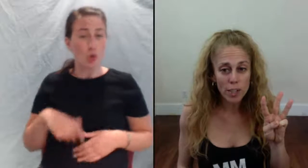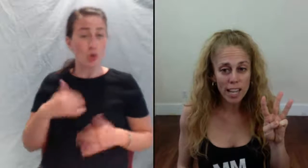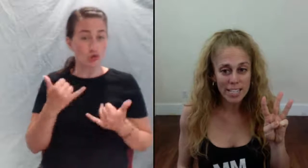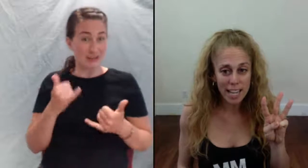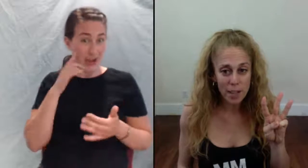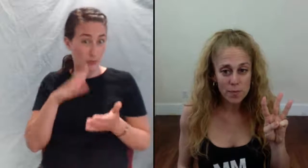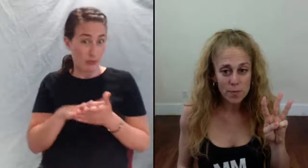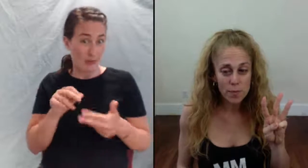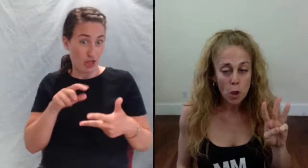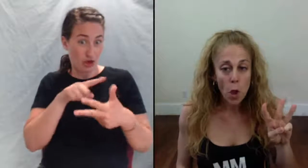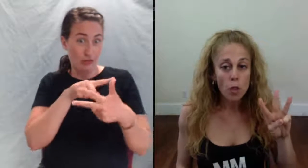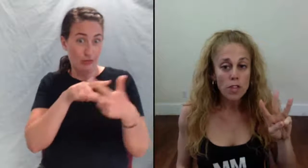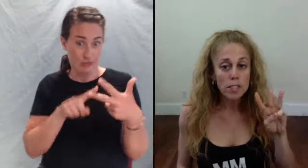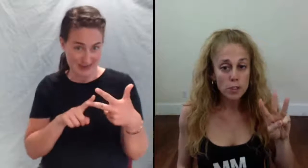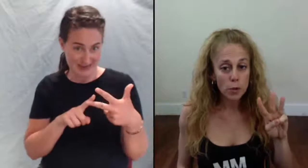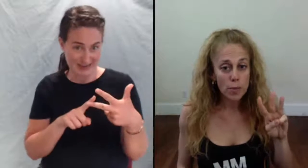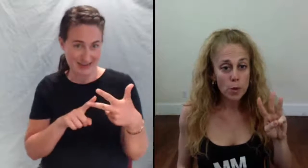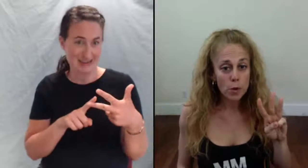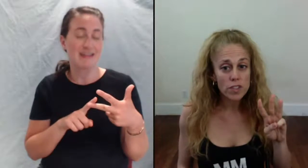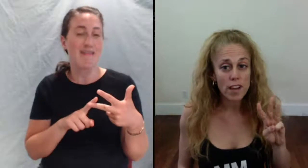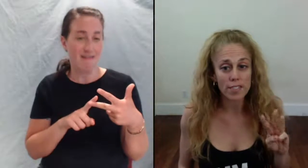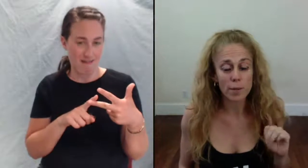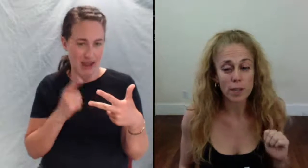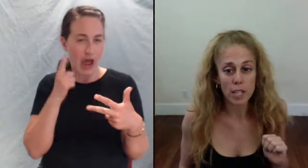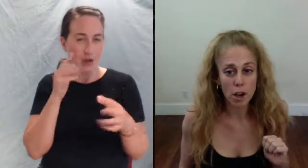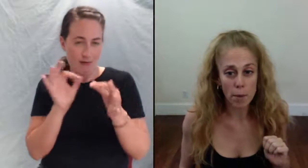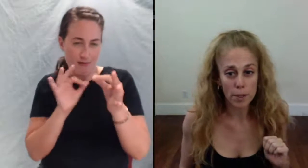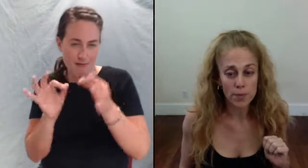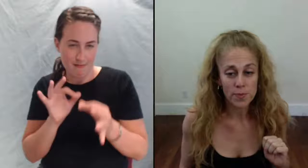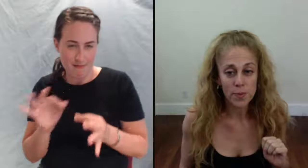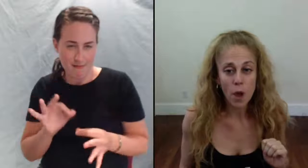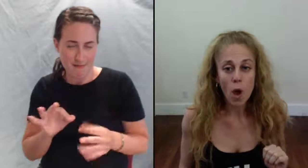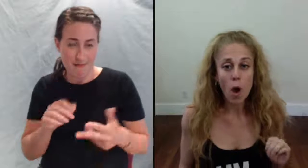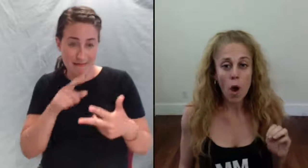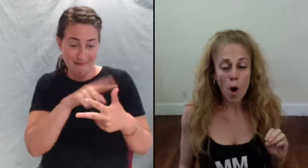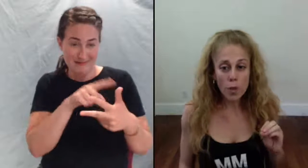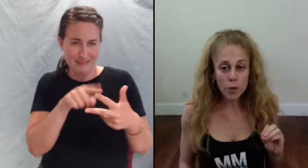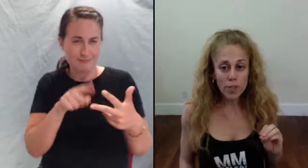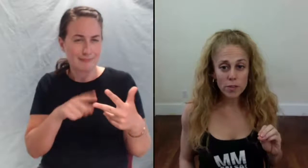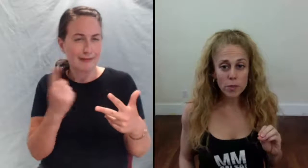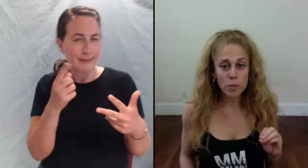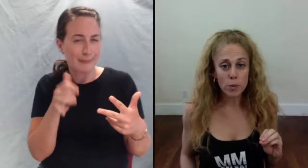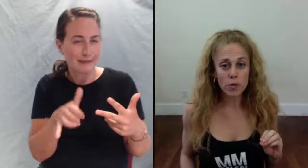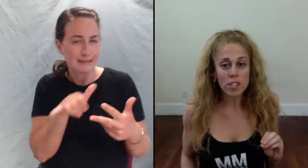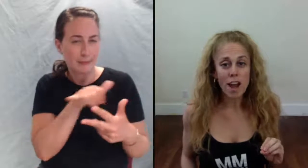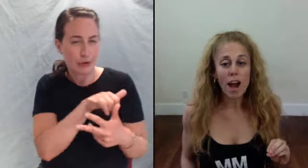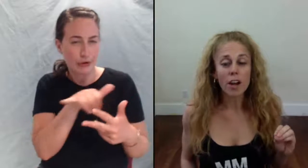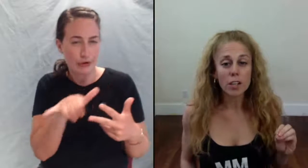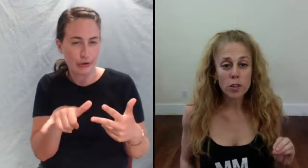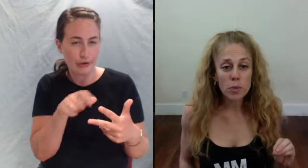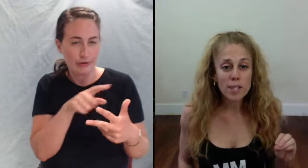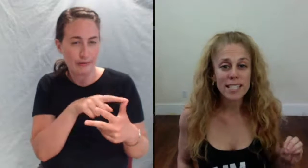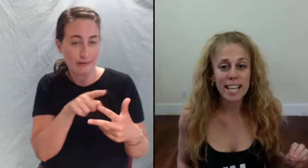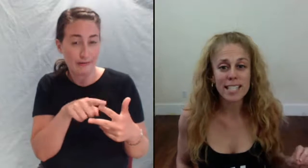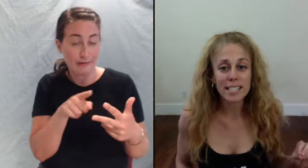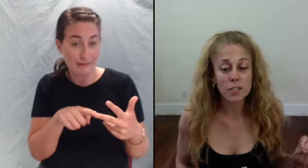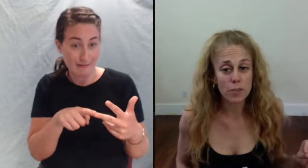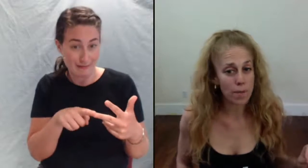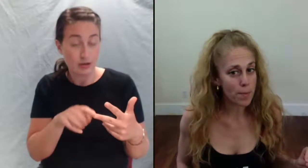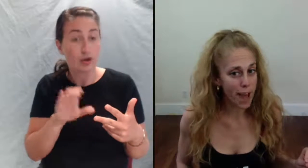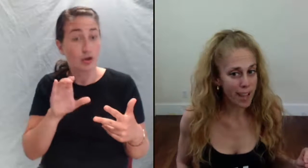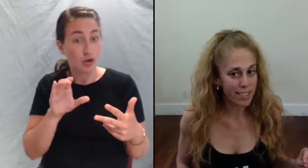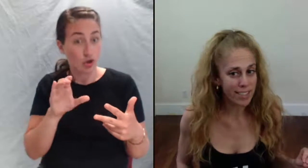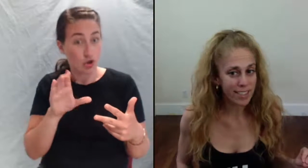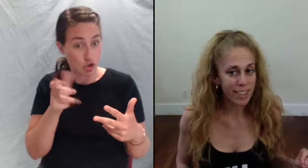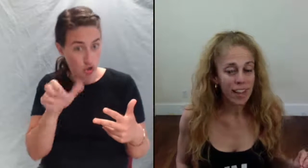we're going to look at today. These 3 moves have something in common. All 3 of those moves are Cuban dances